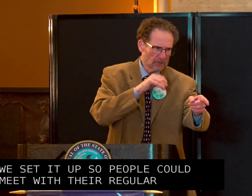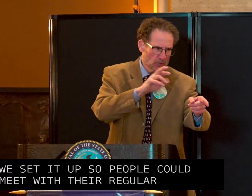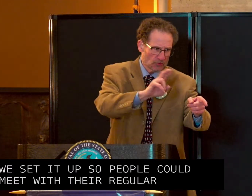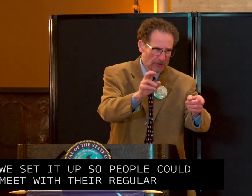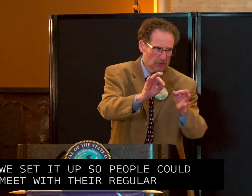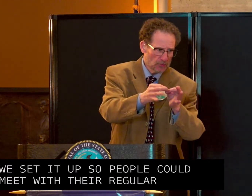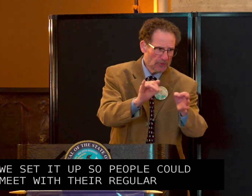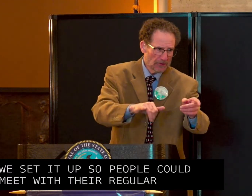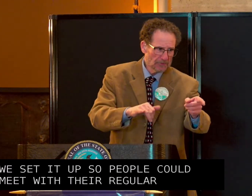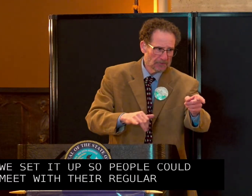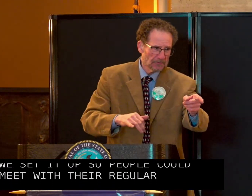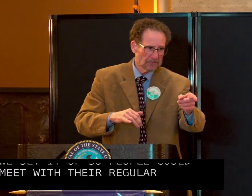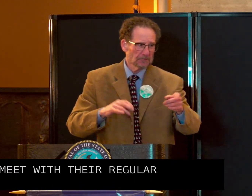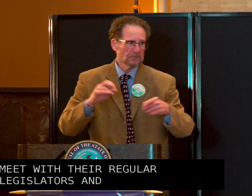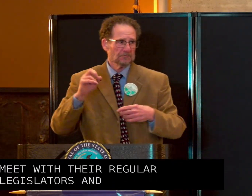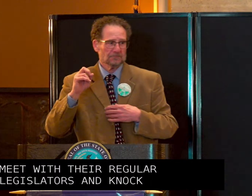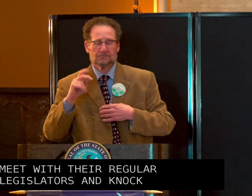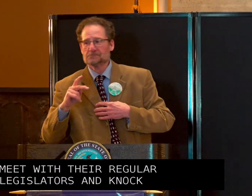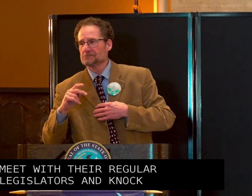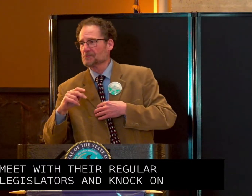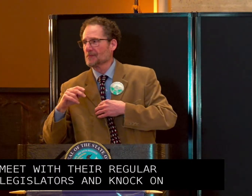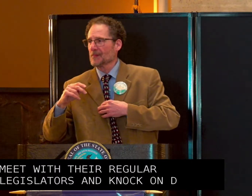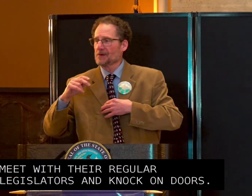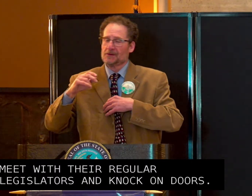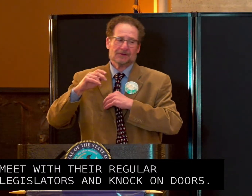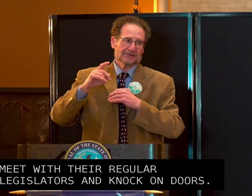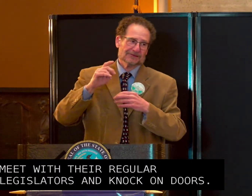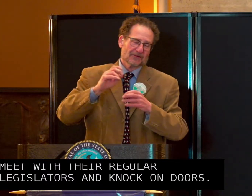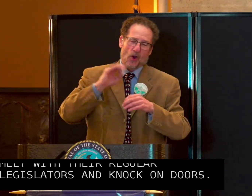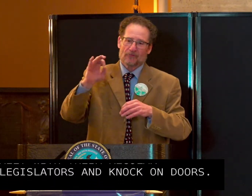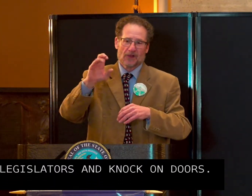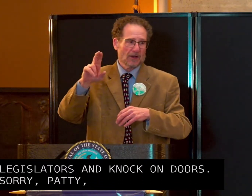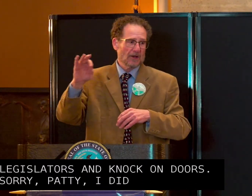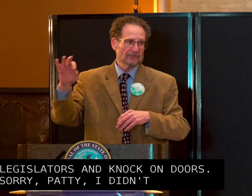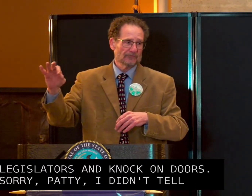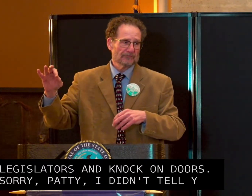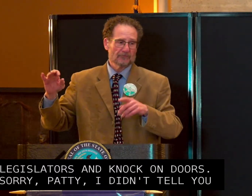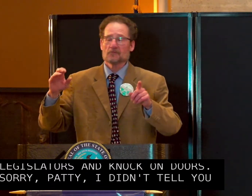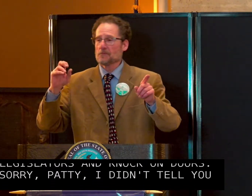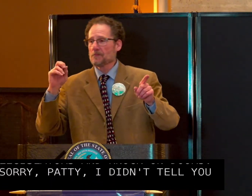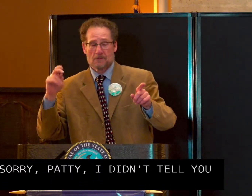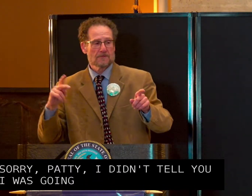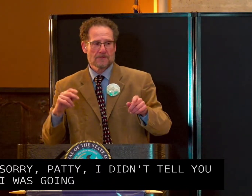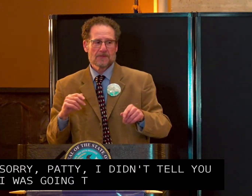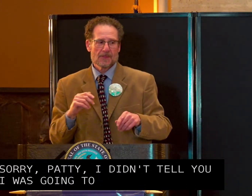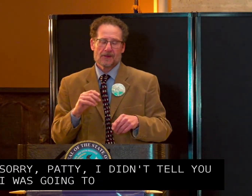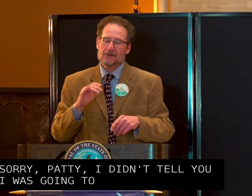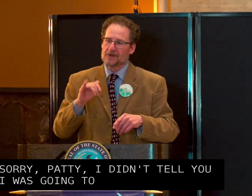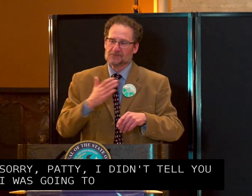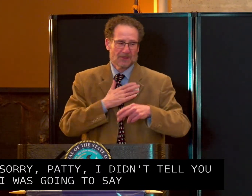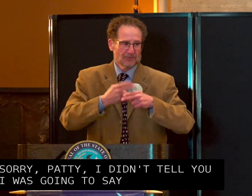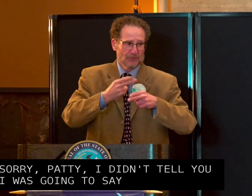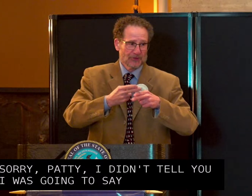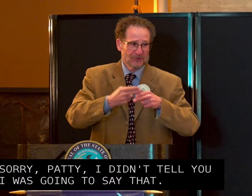and knock on doors. And sorry, Patty, I didn't tell you I was going to say that, but then I'm off script.